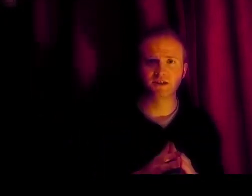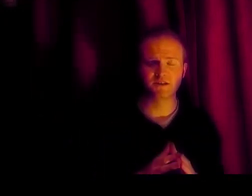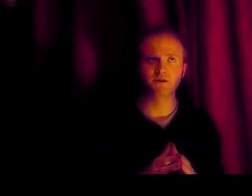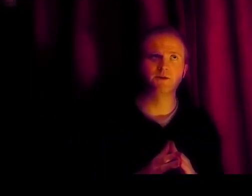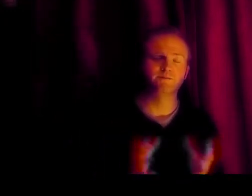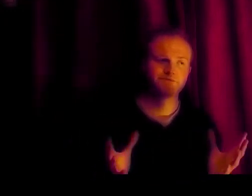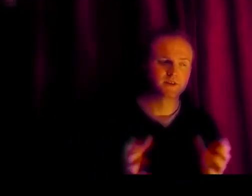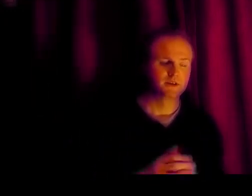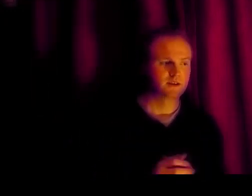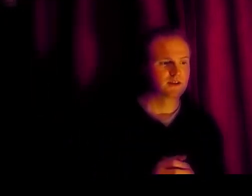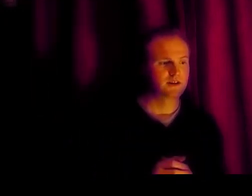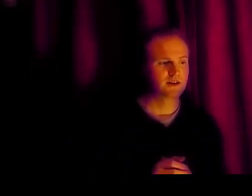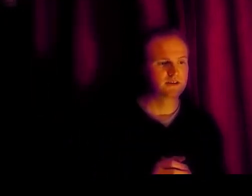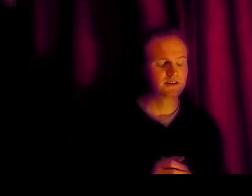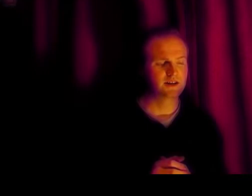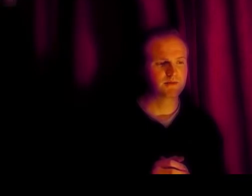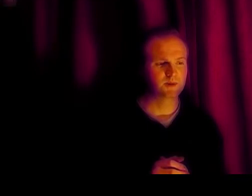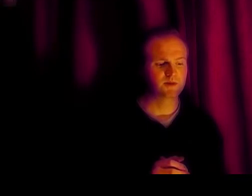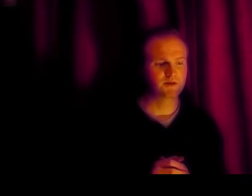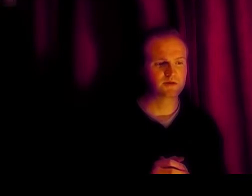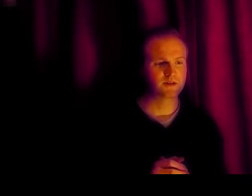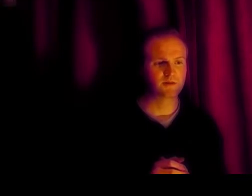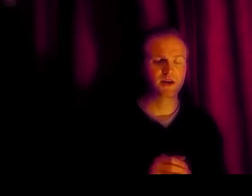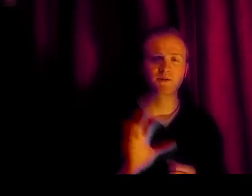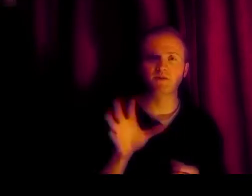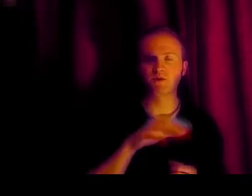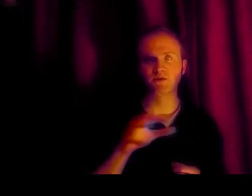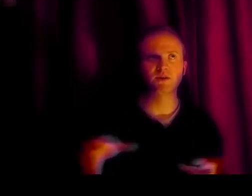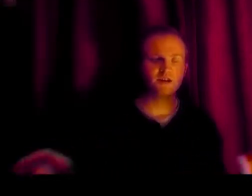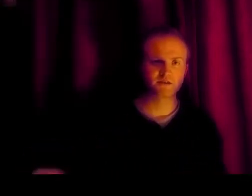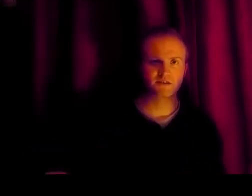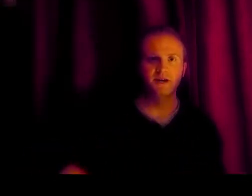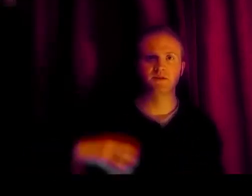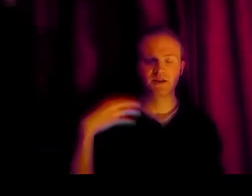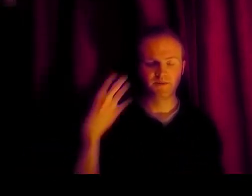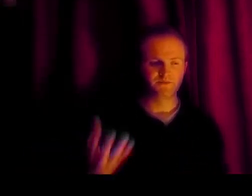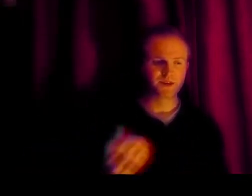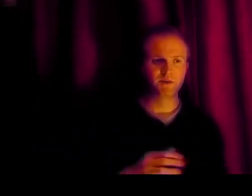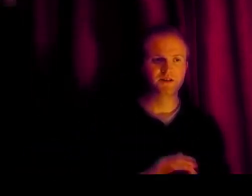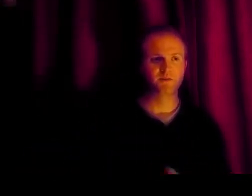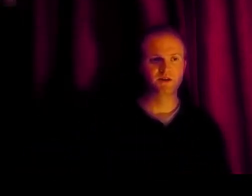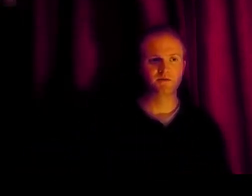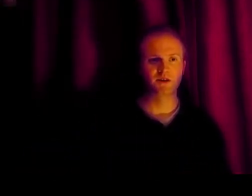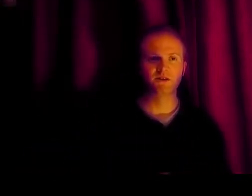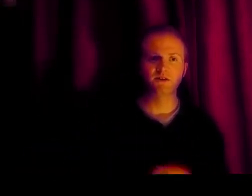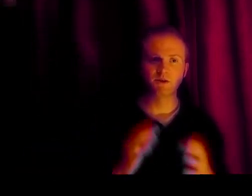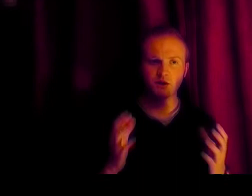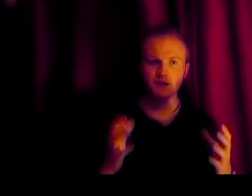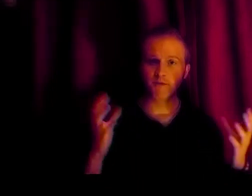So, yeah, so that can be a bit frustrating. But anyway, I'm going through all these extra steps, basically because when I was using my webcam on